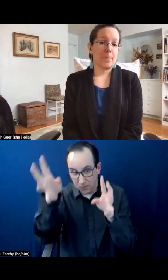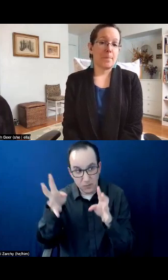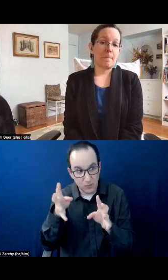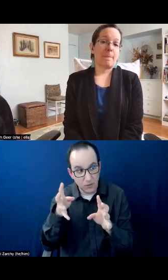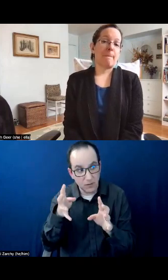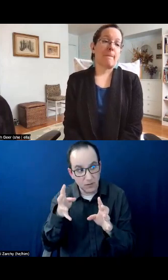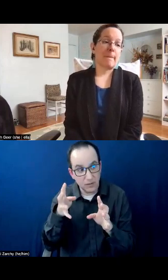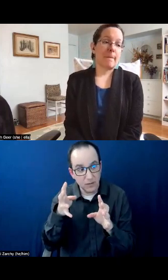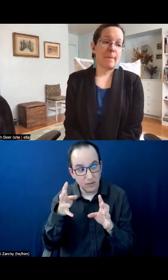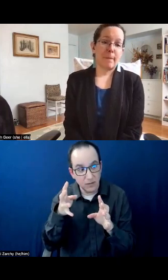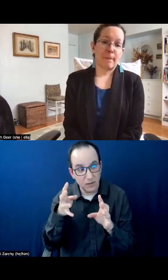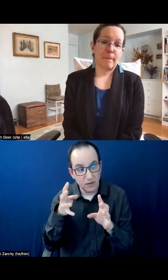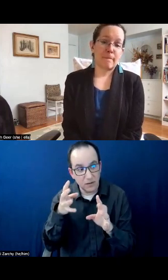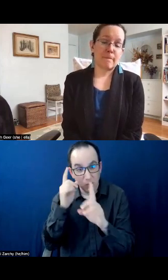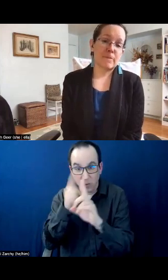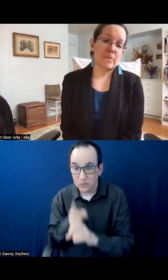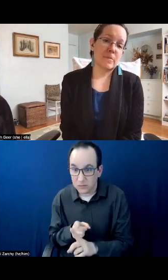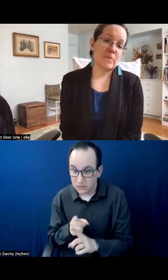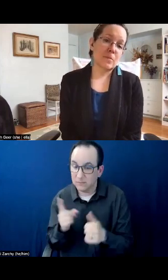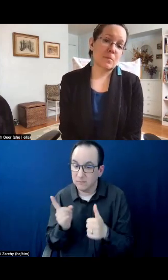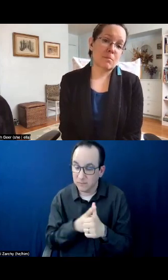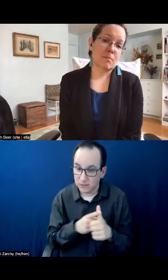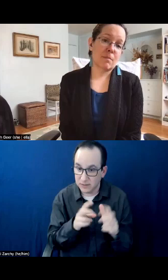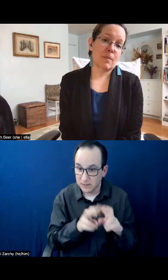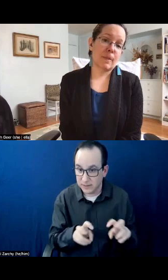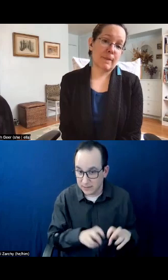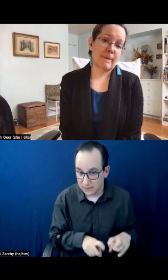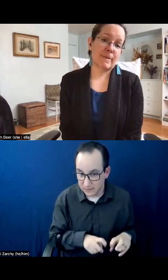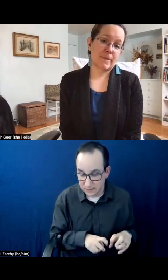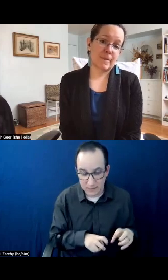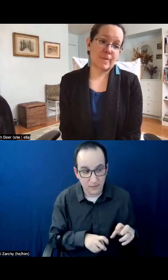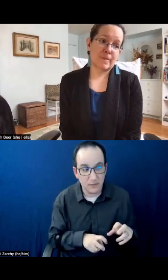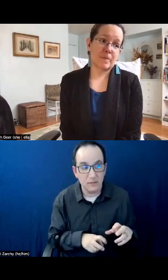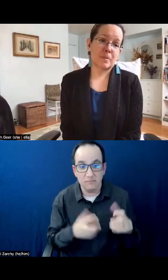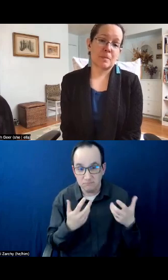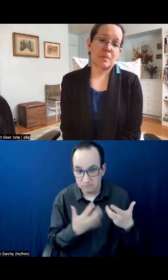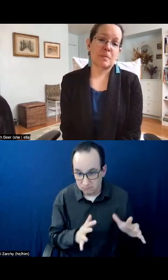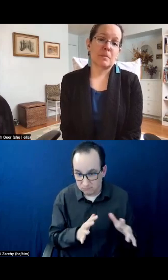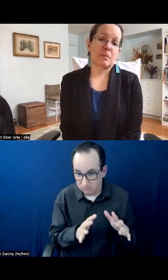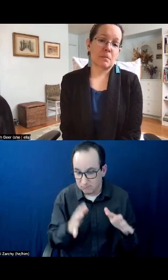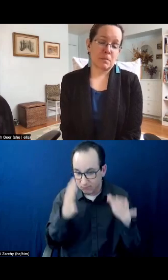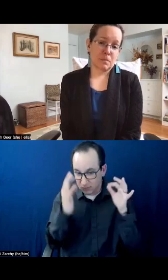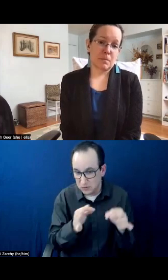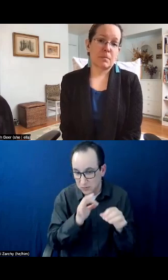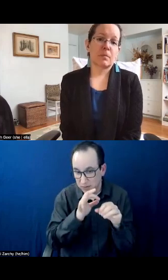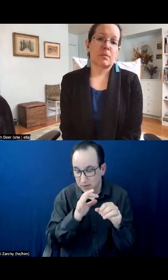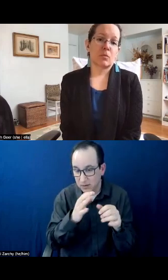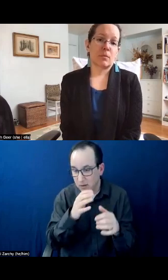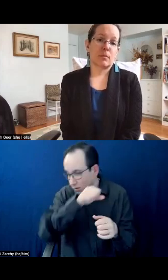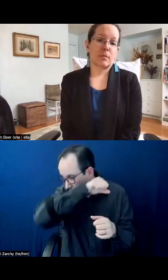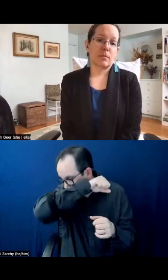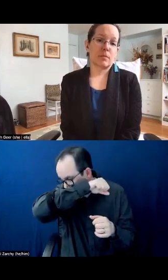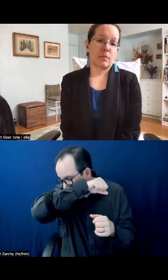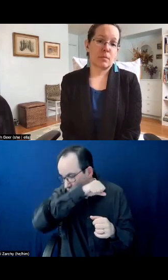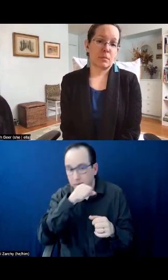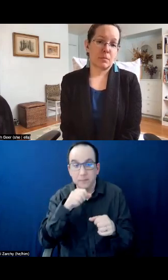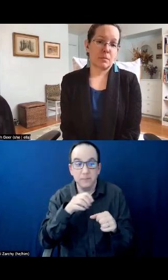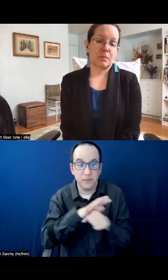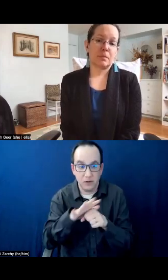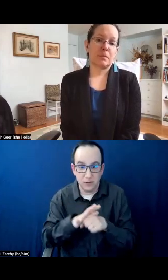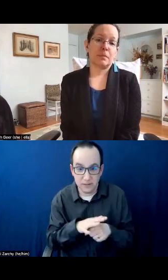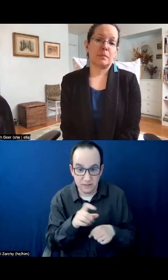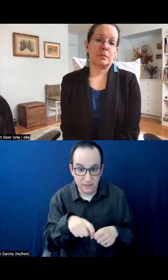So this is a guide of how you can set up goals from assessment.